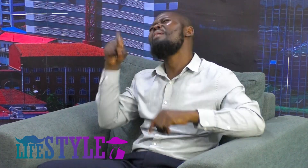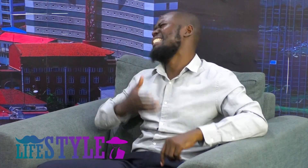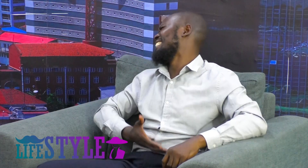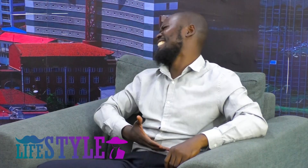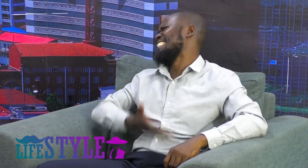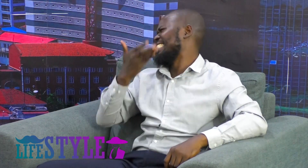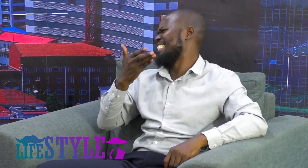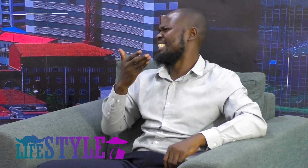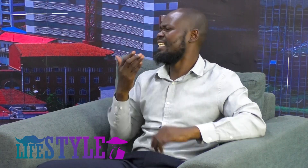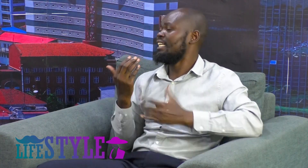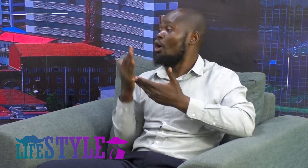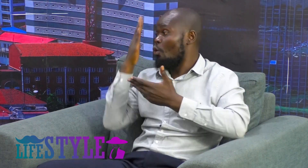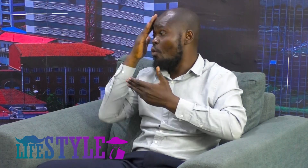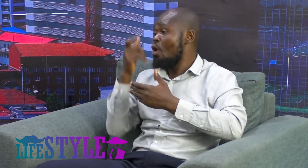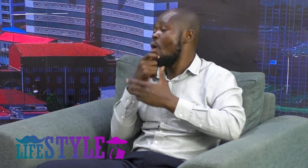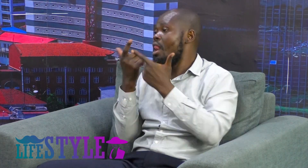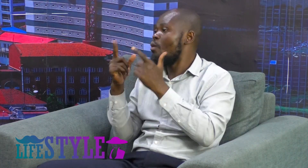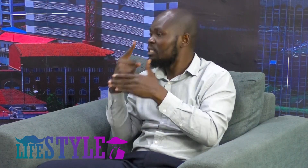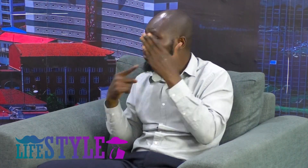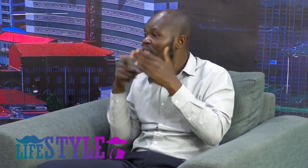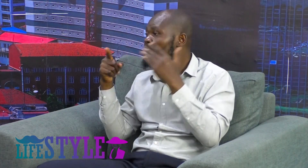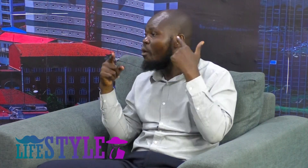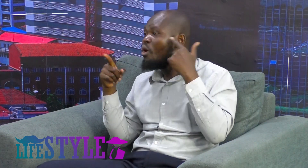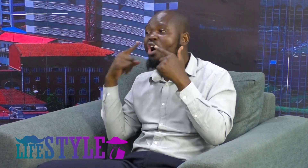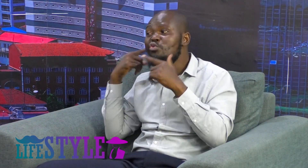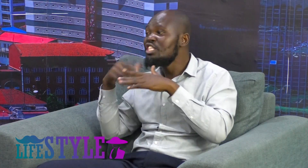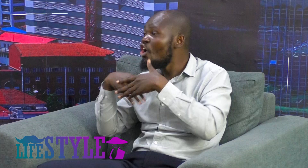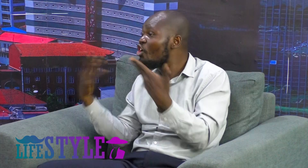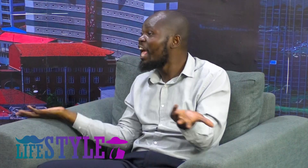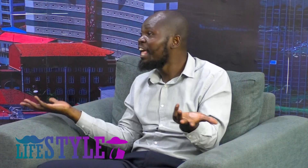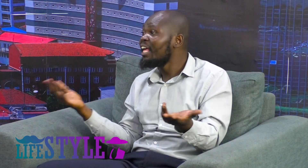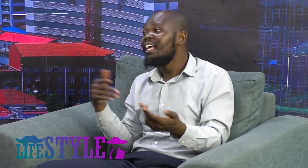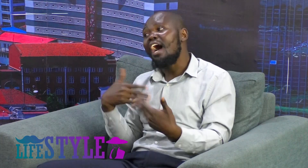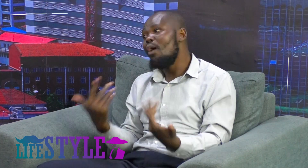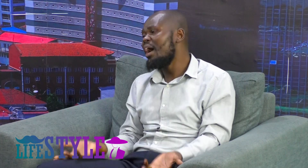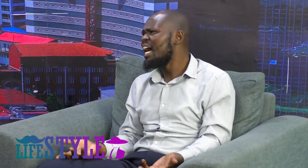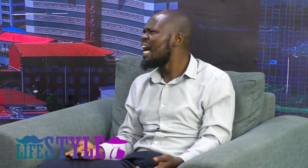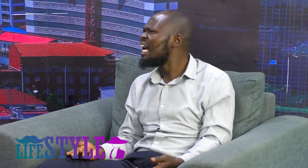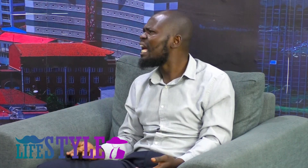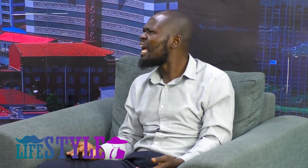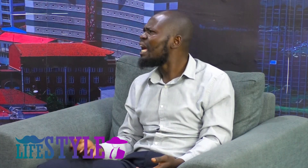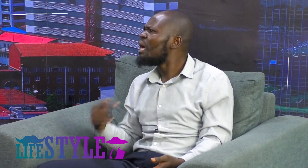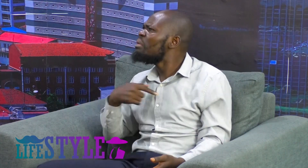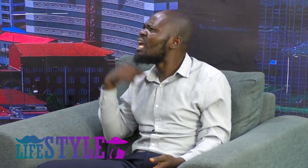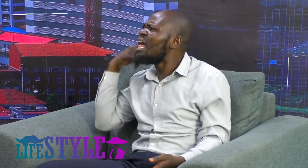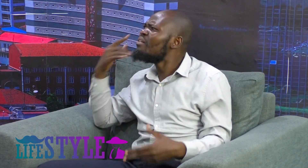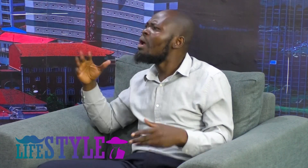Because before there used to be a word that people used to like calling me. That is the word boo boo, but I hated that word so